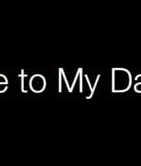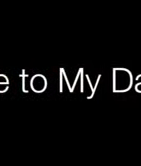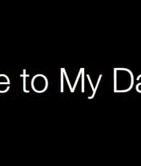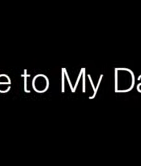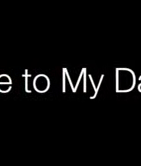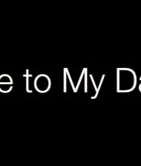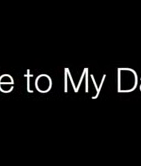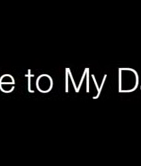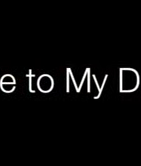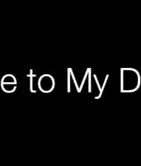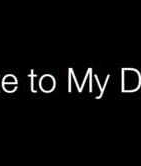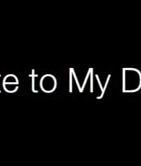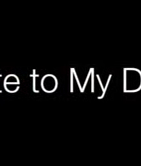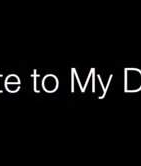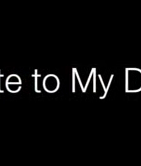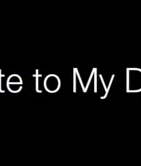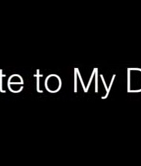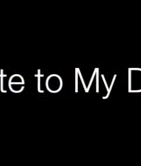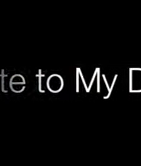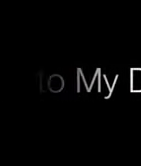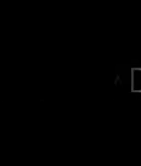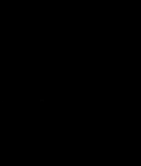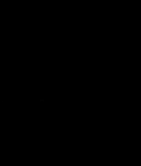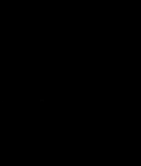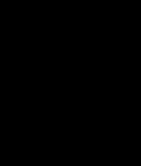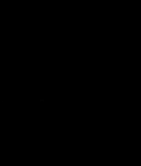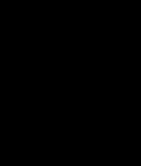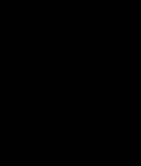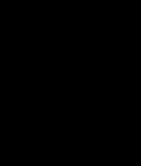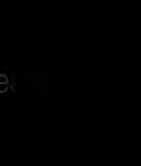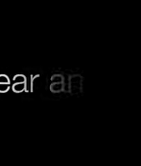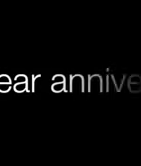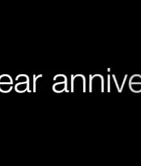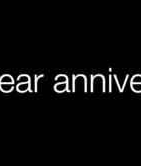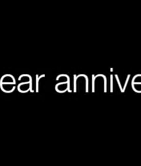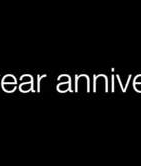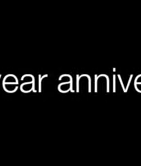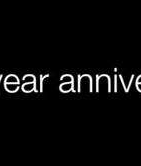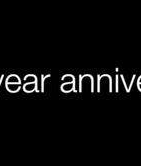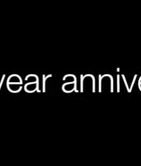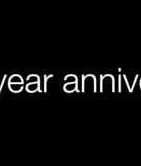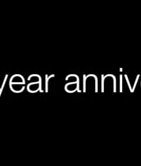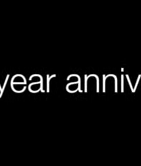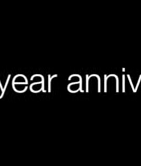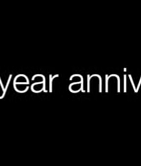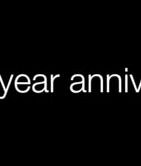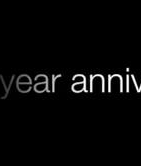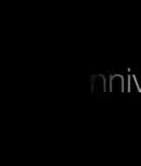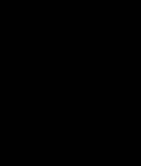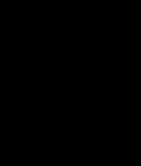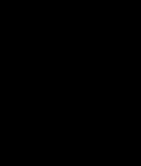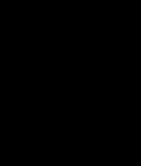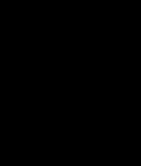my